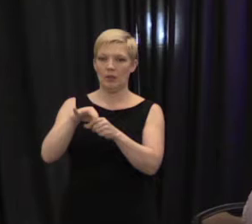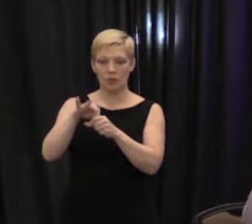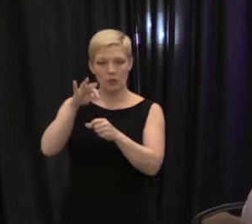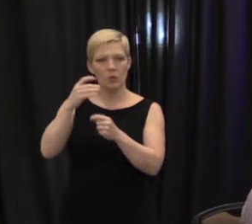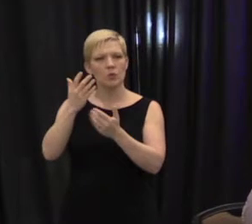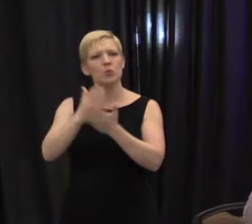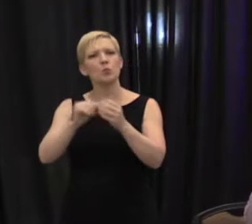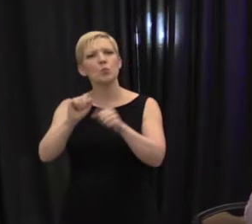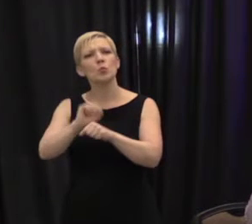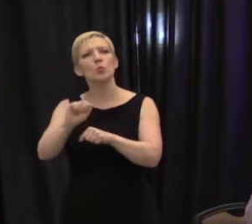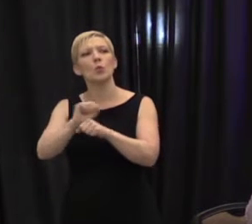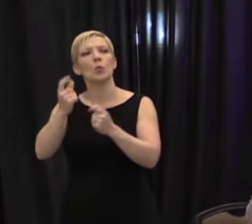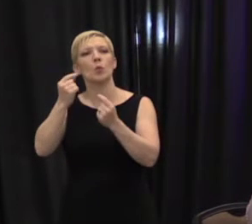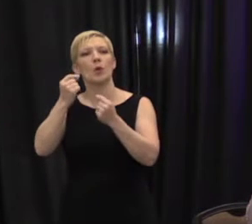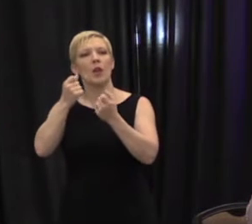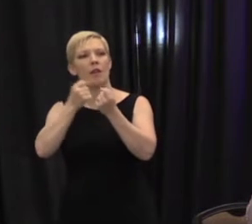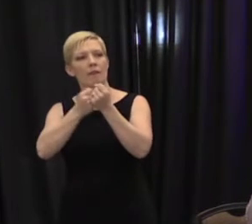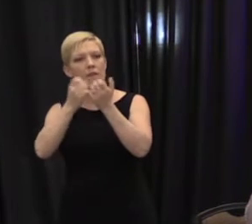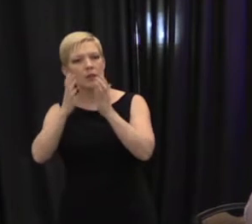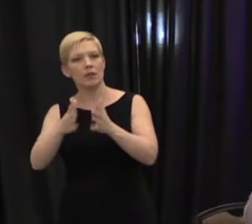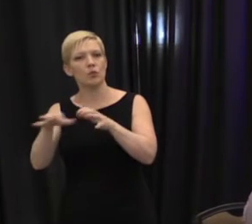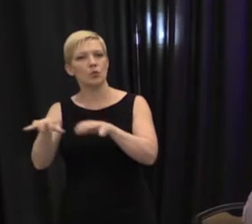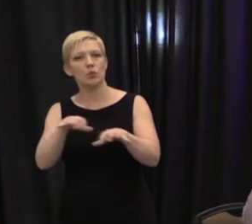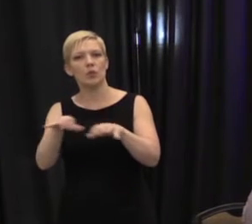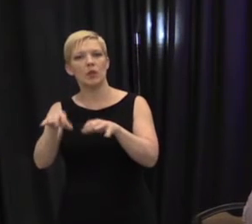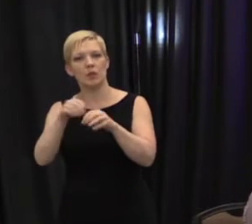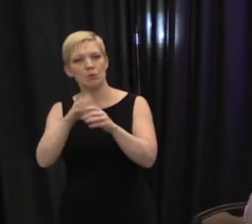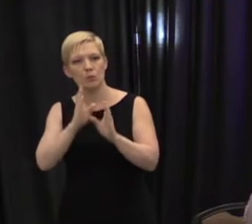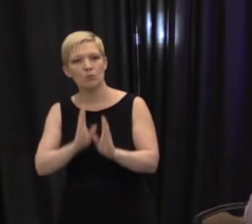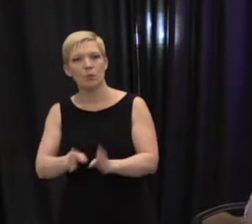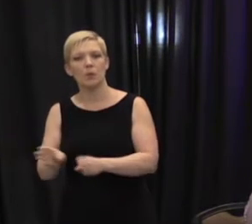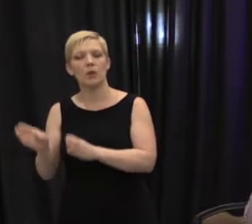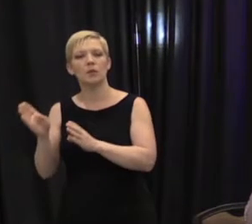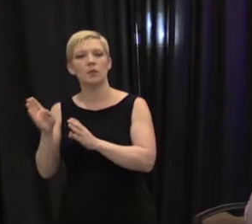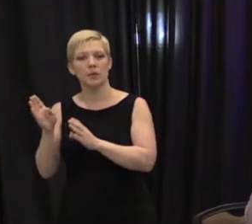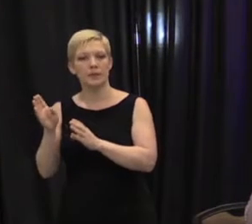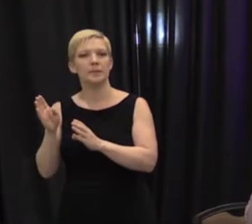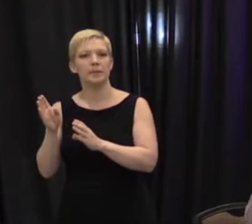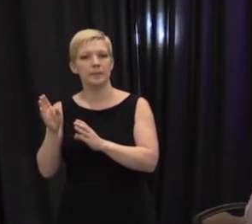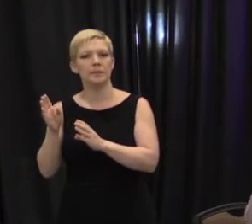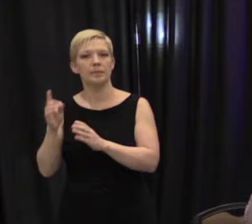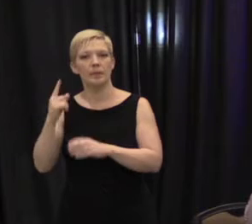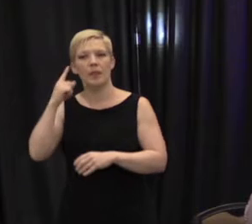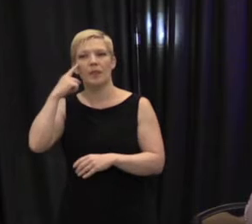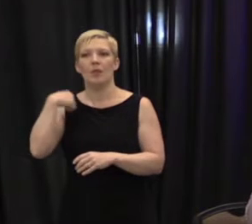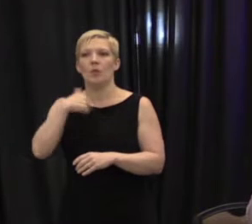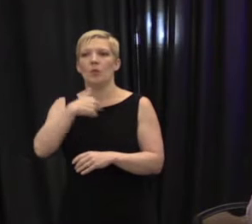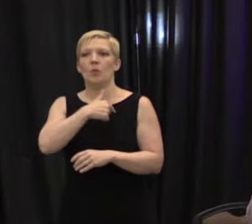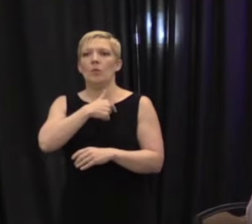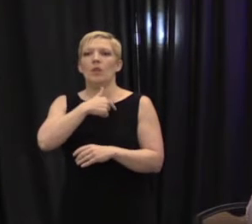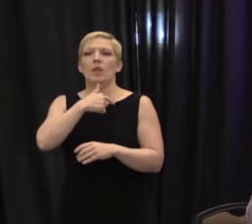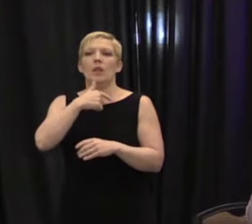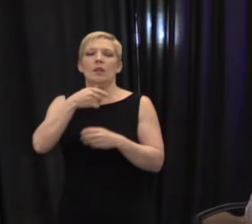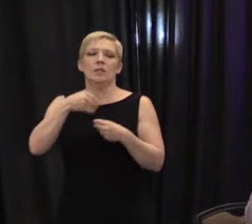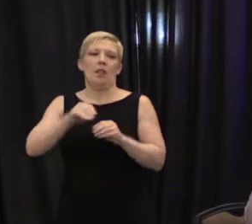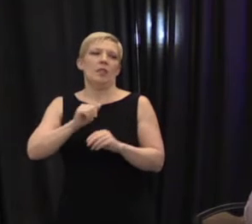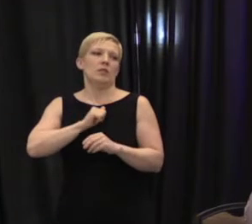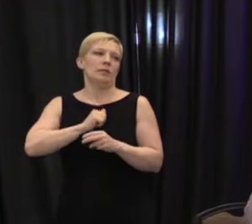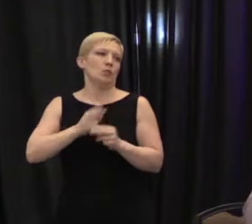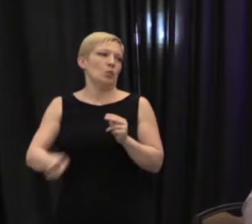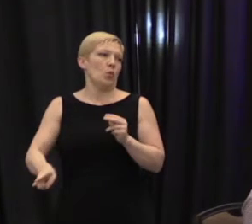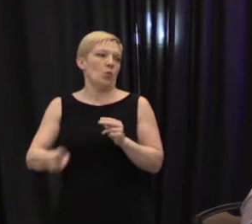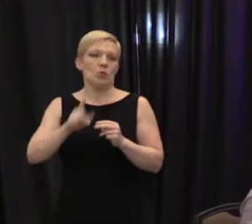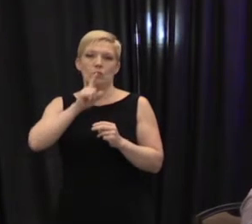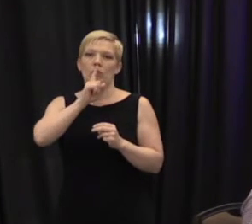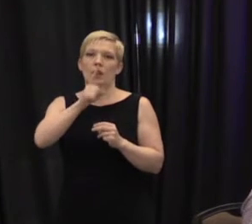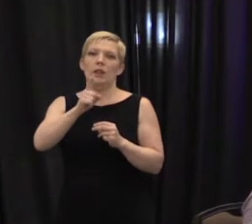activists and advocates were doing in preparation. I think we kind of sold ourselves short very early. I mean, to be honest,